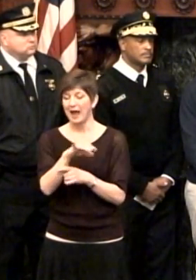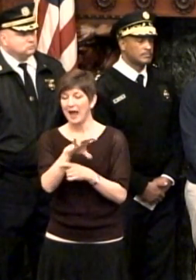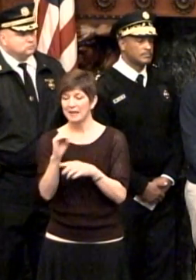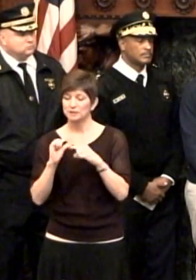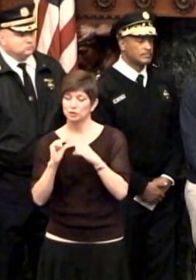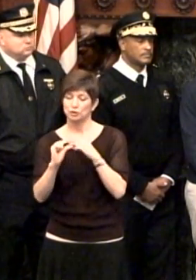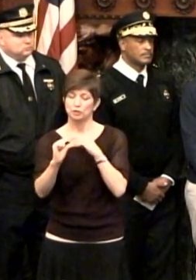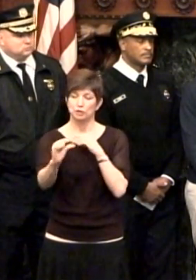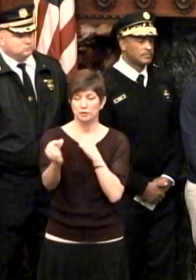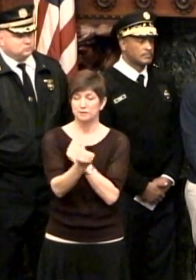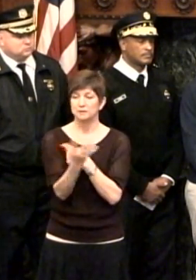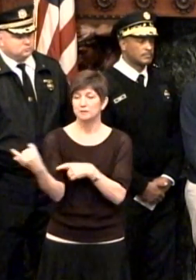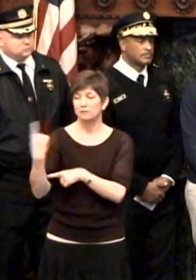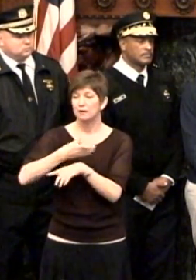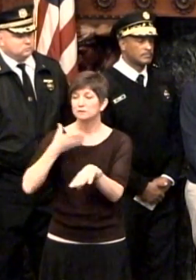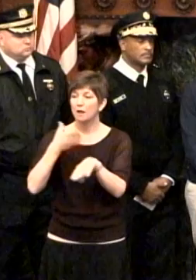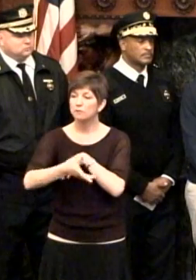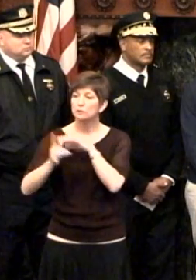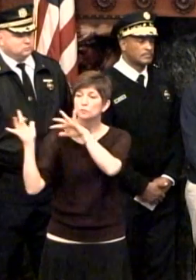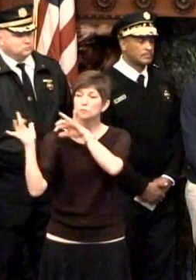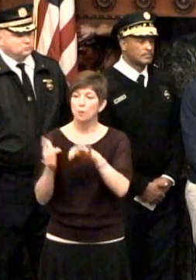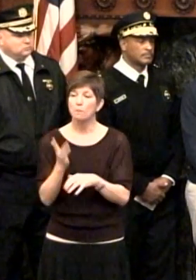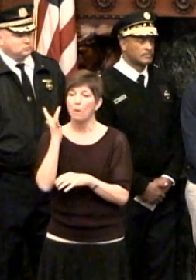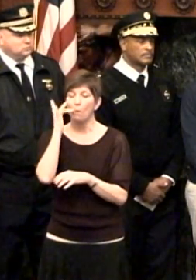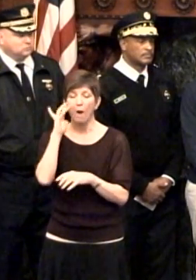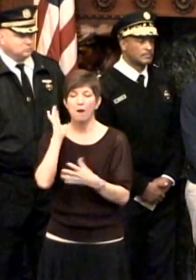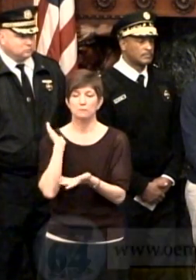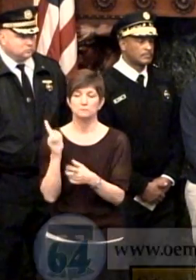several days after the storm, which is why we're